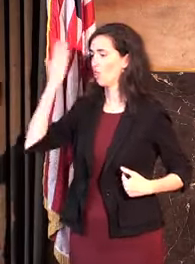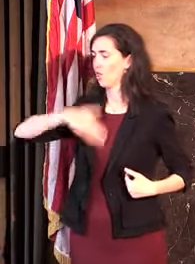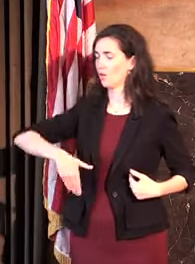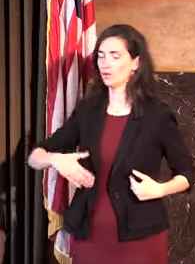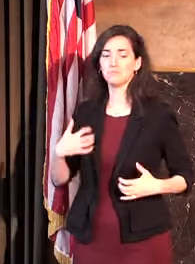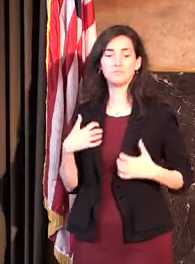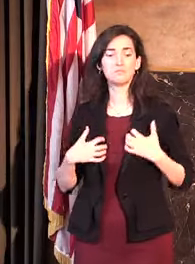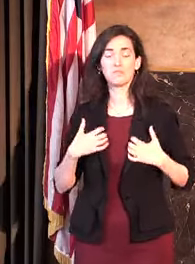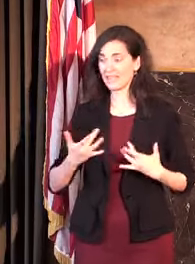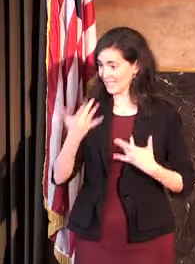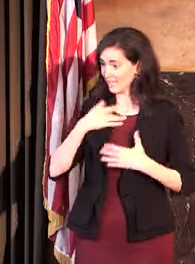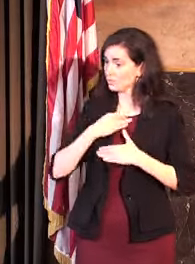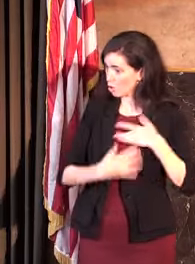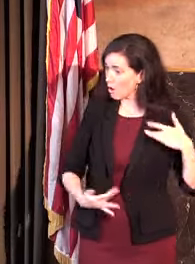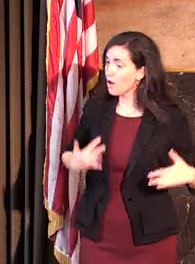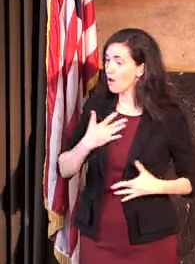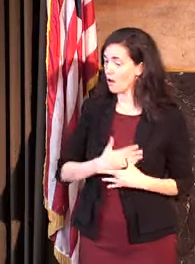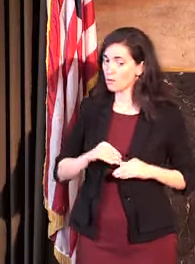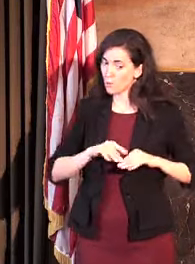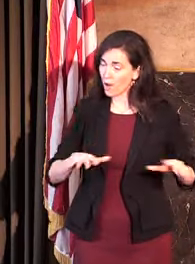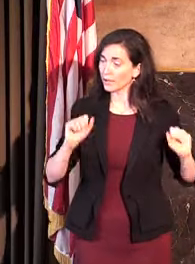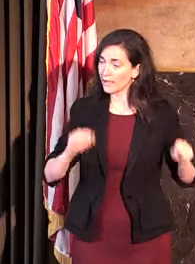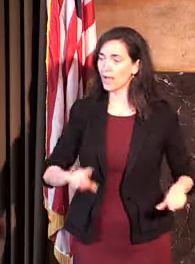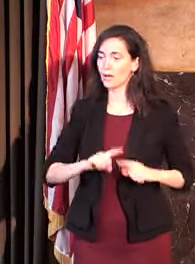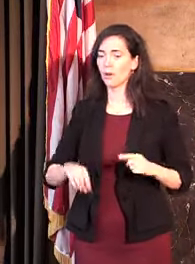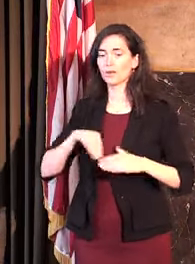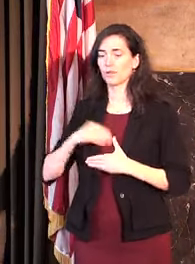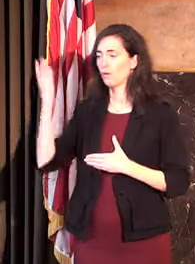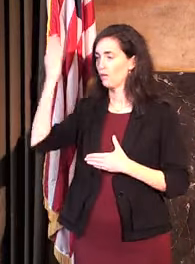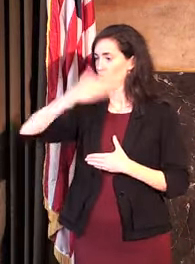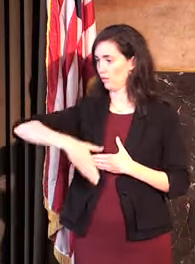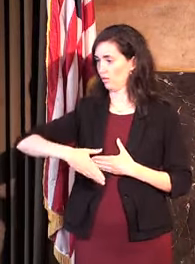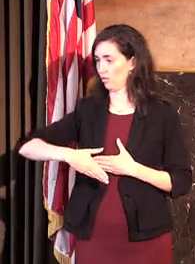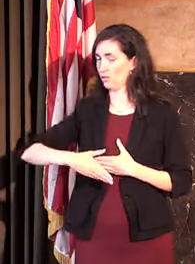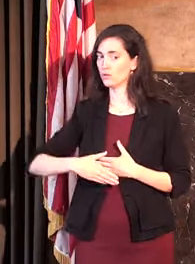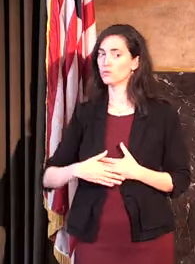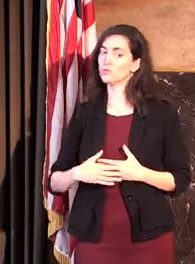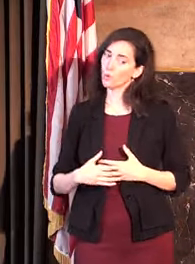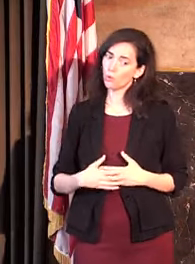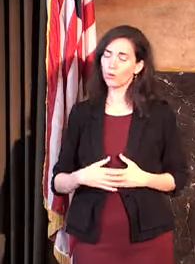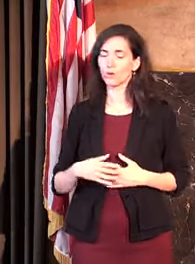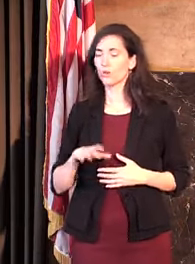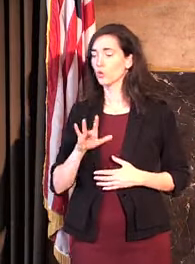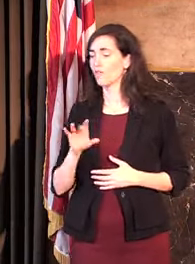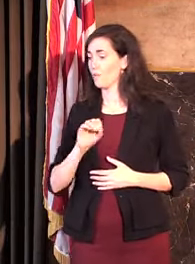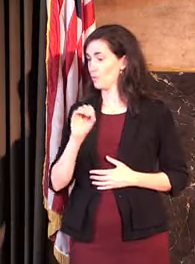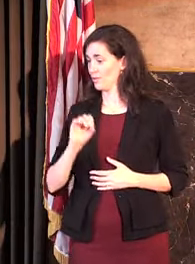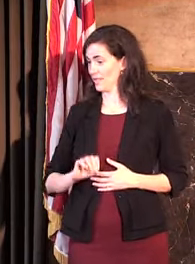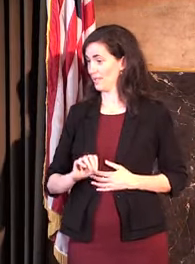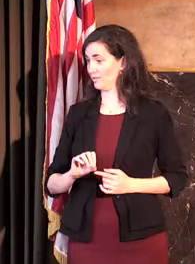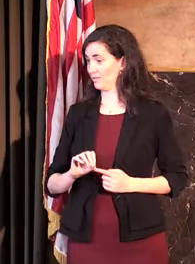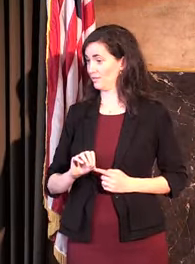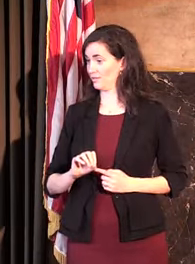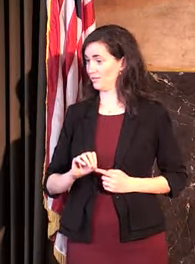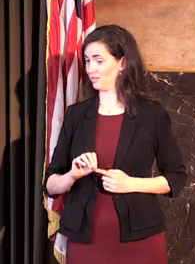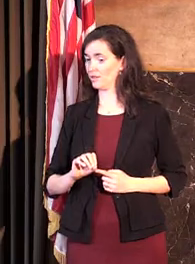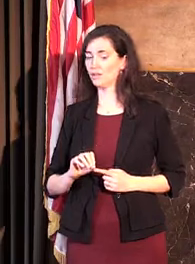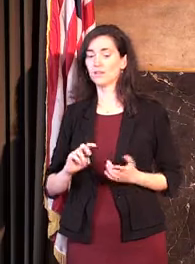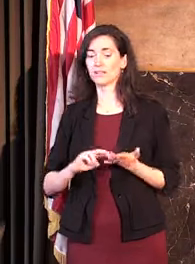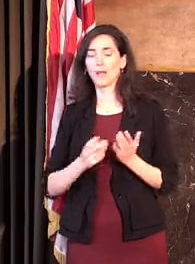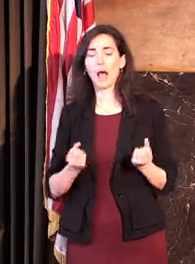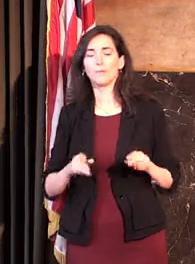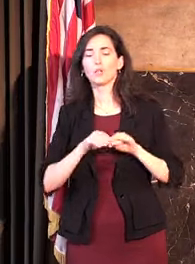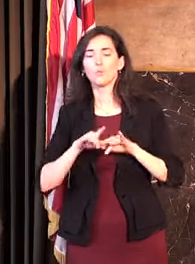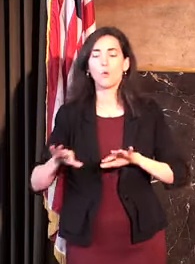testing. So that 25% number, in all likelihood, understates the degree of transmission